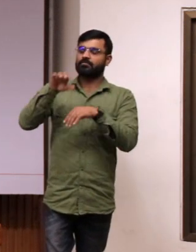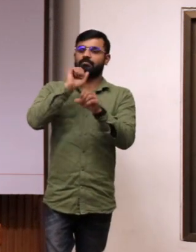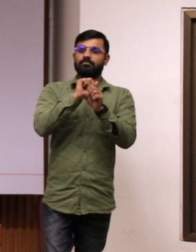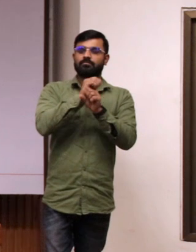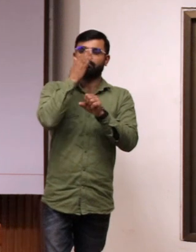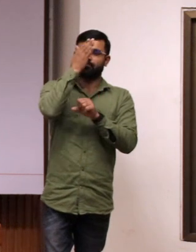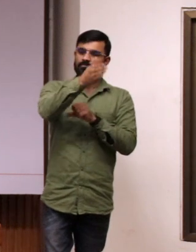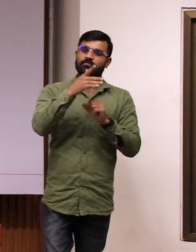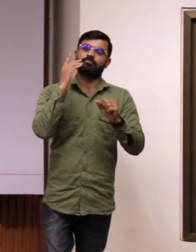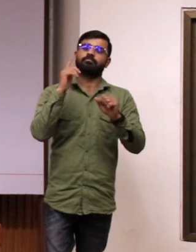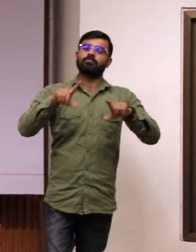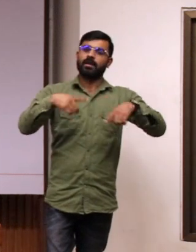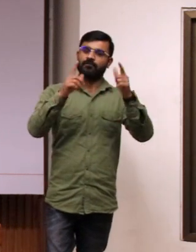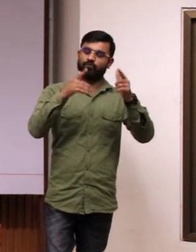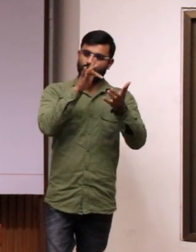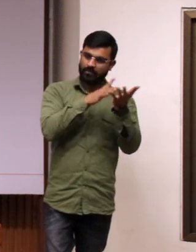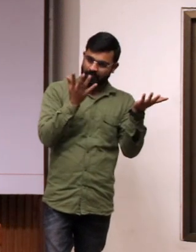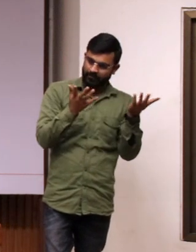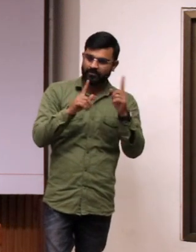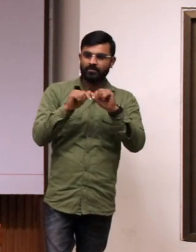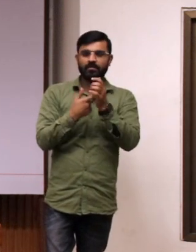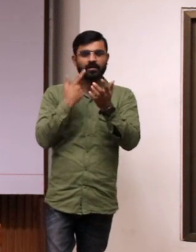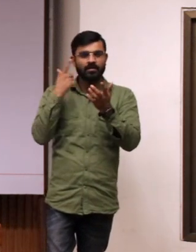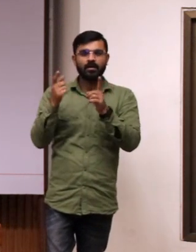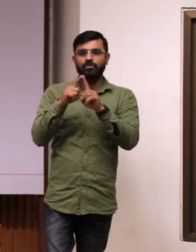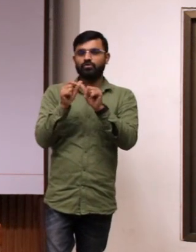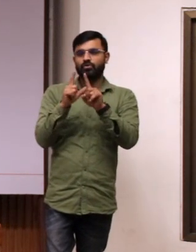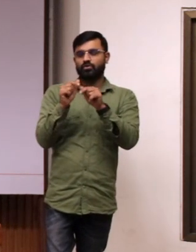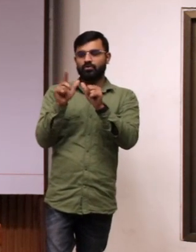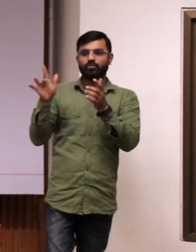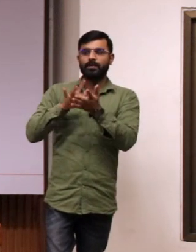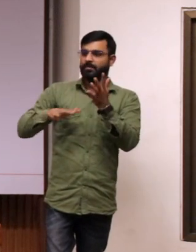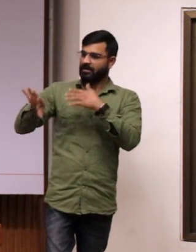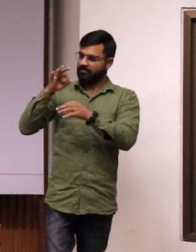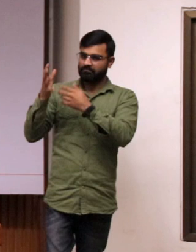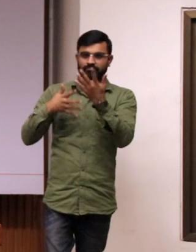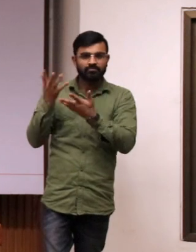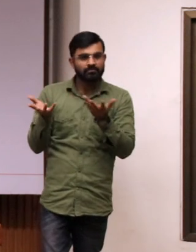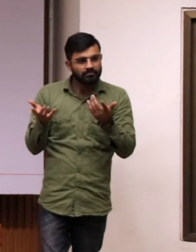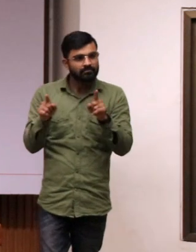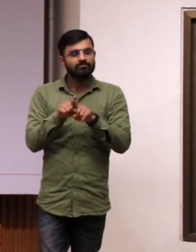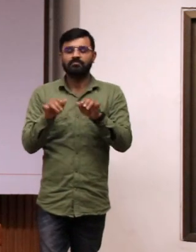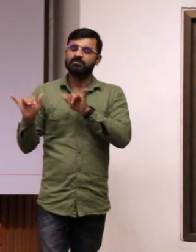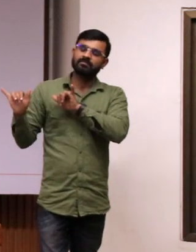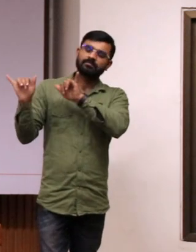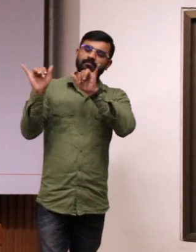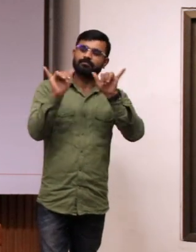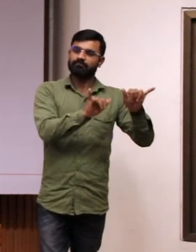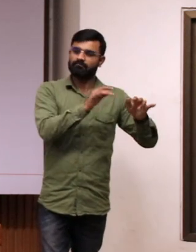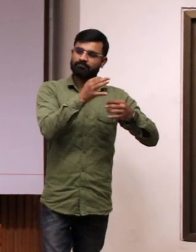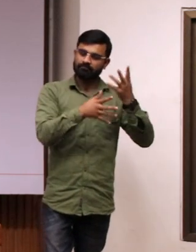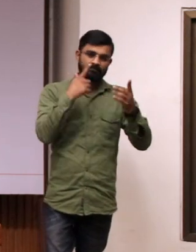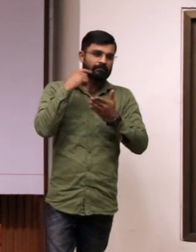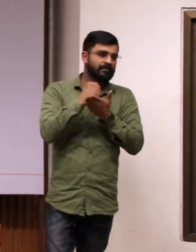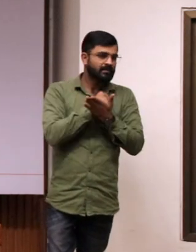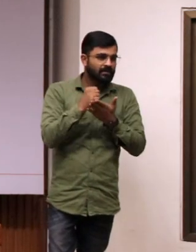moist deciduous forest or in Tarai forest in Dudhwa. The way we are burning there, the same fire regime we are